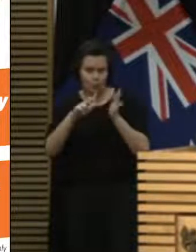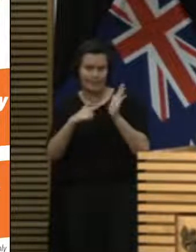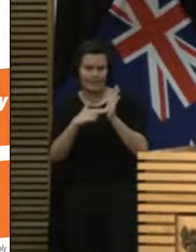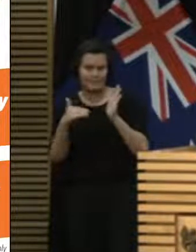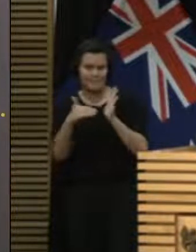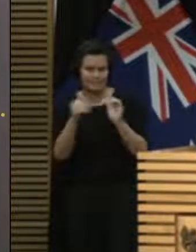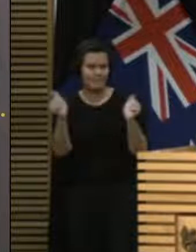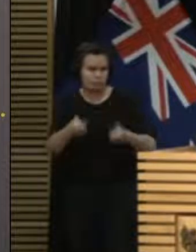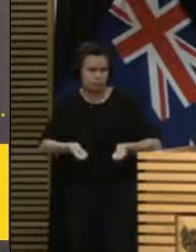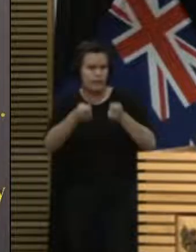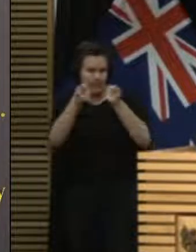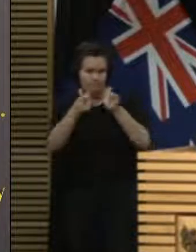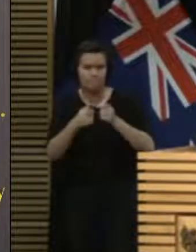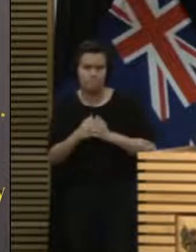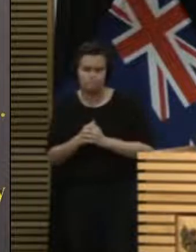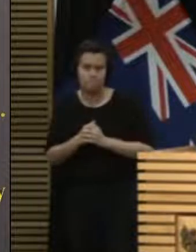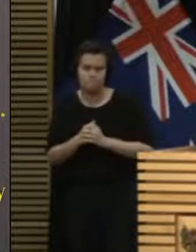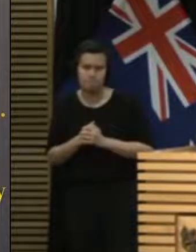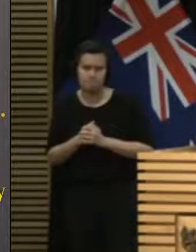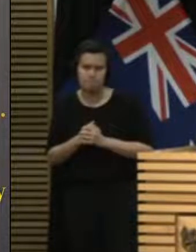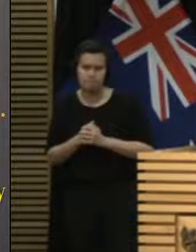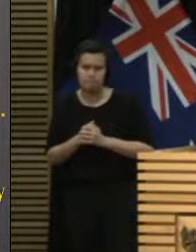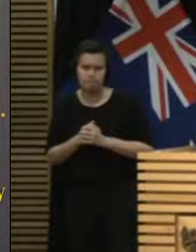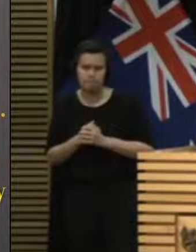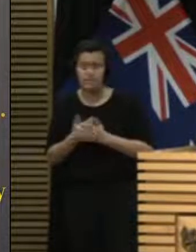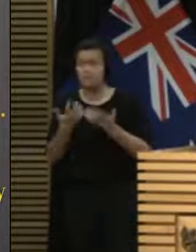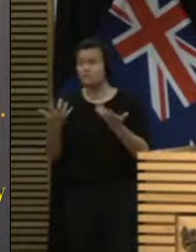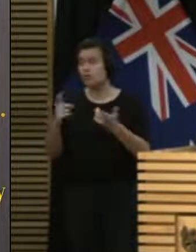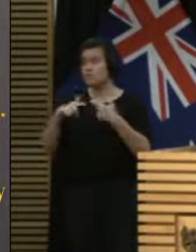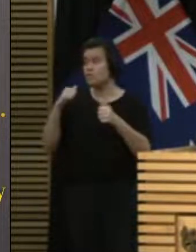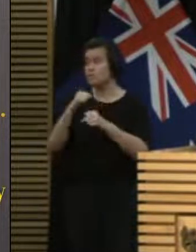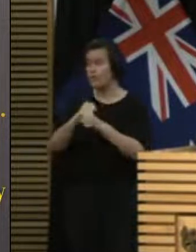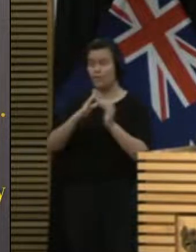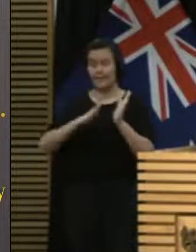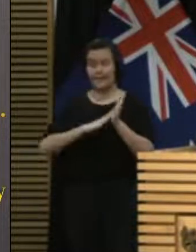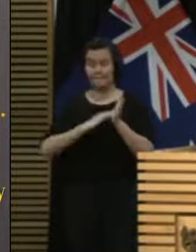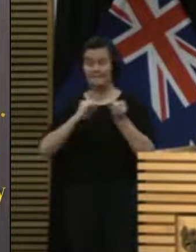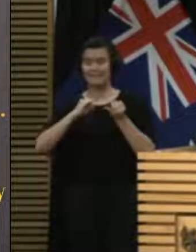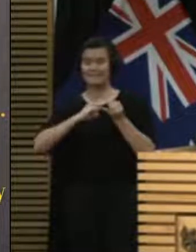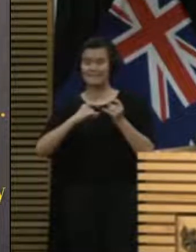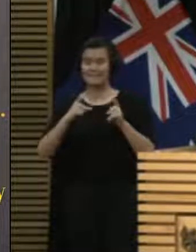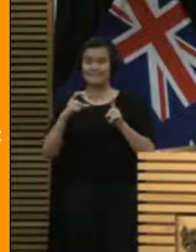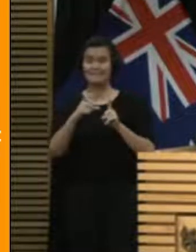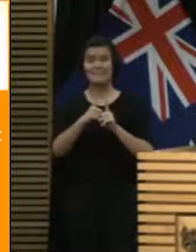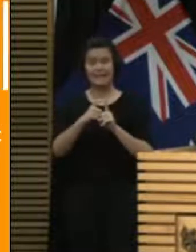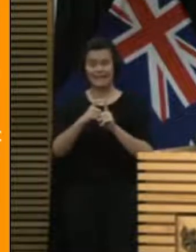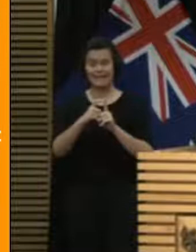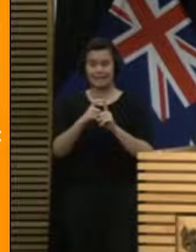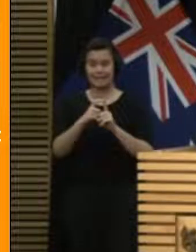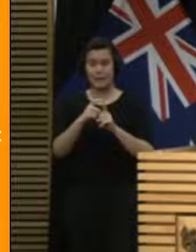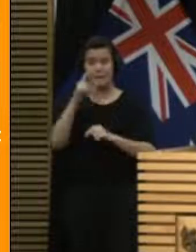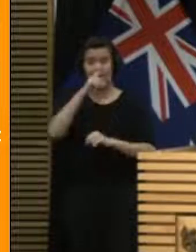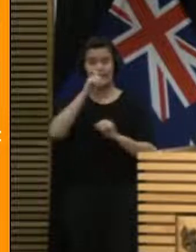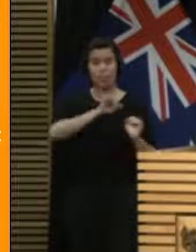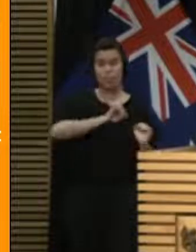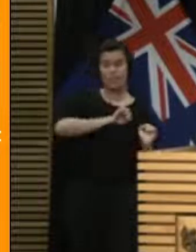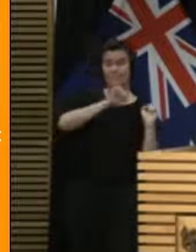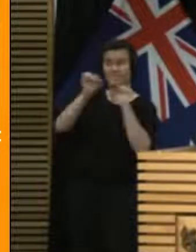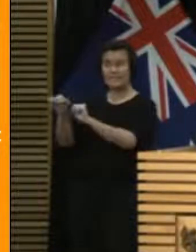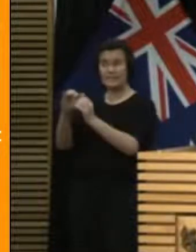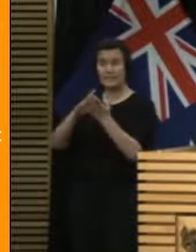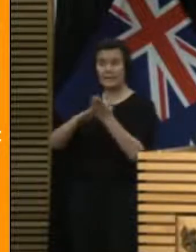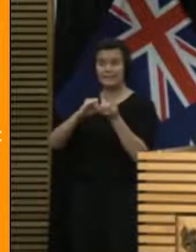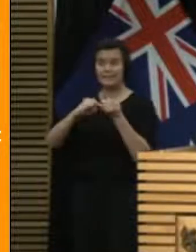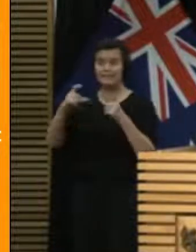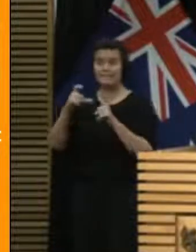particular nature to them whereby the clients of MSD, for example, do not have any choice but sometimes to interact with people who are